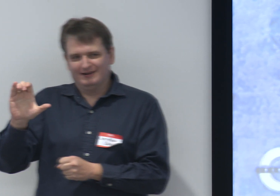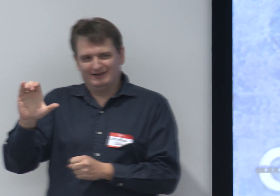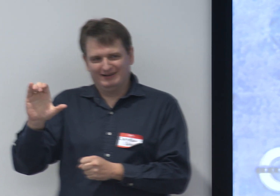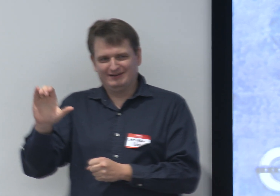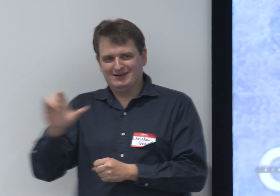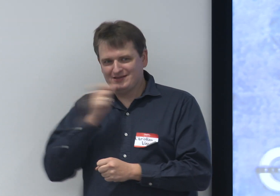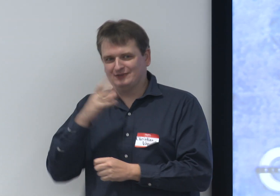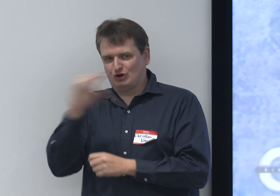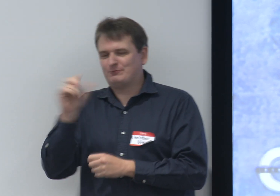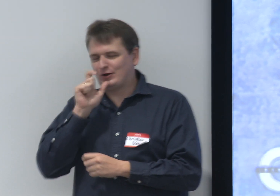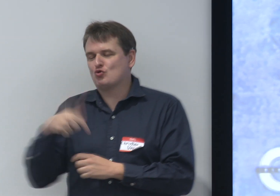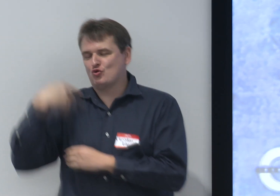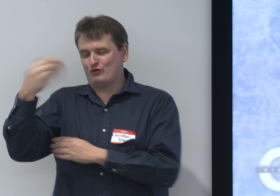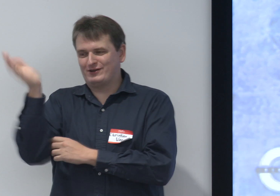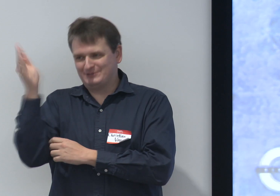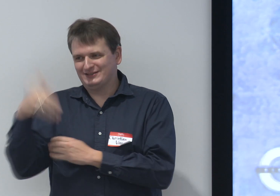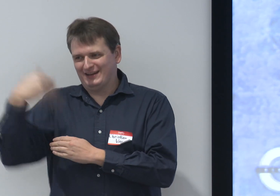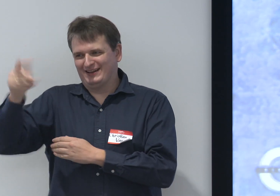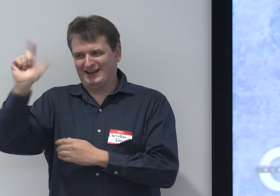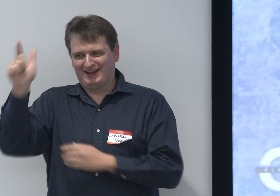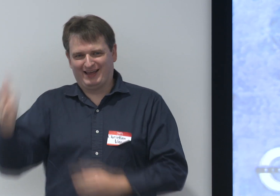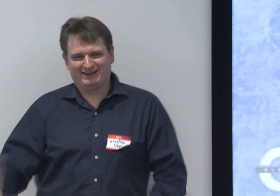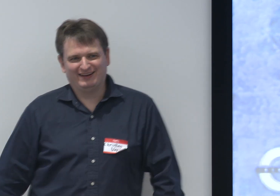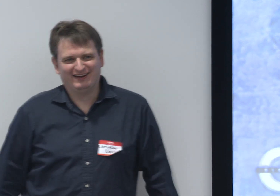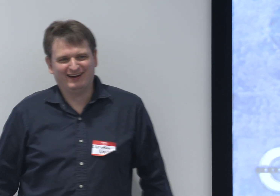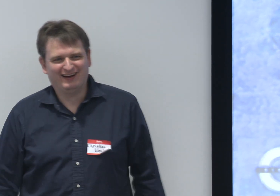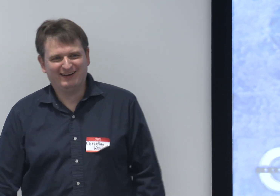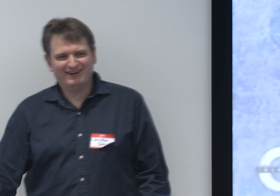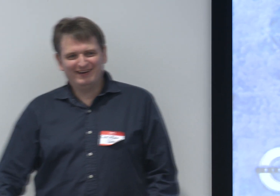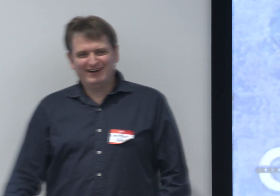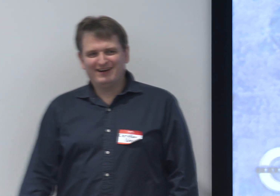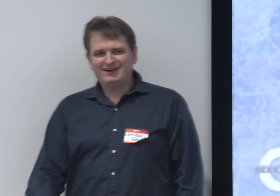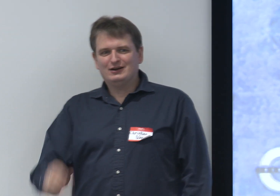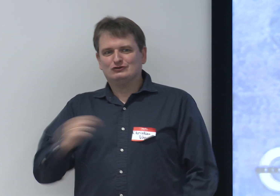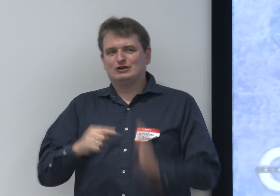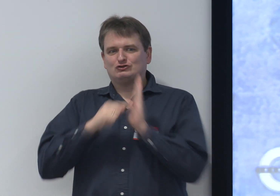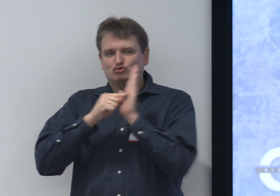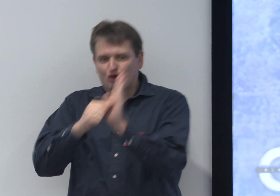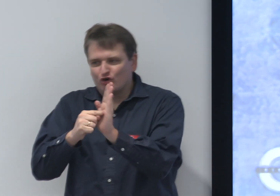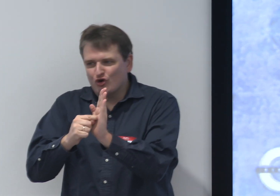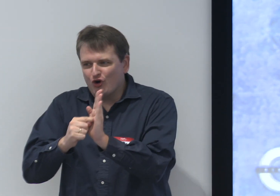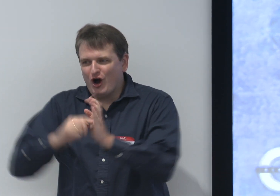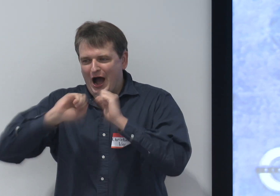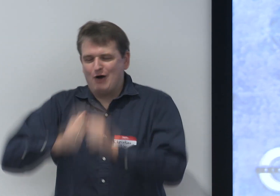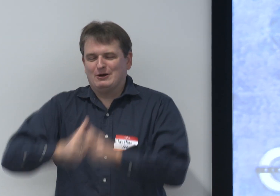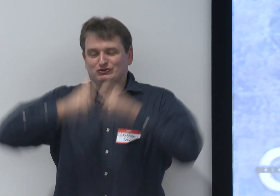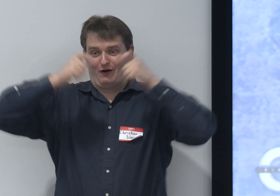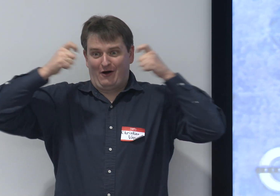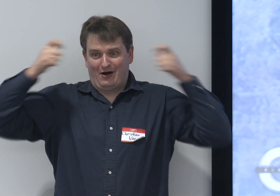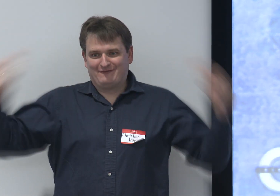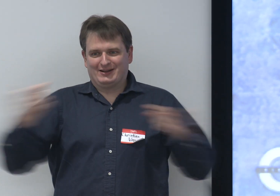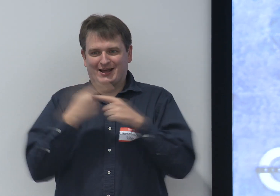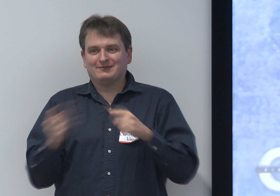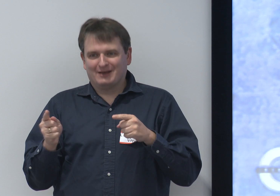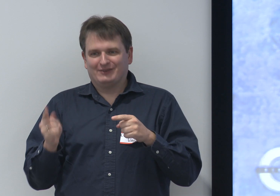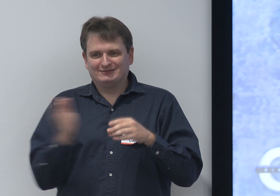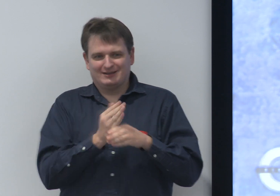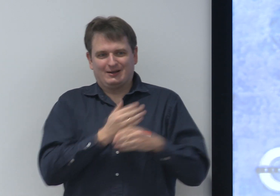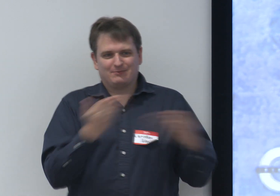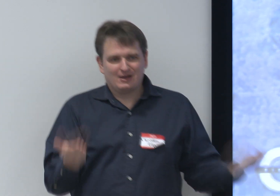Vitec. And that's the company who will be giving a presentation later tonight. And it shows how much of a difference